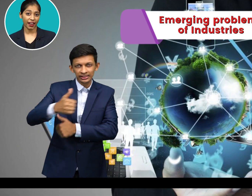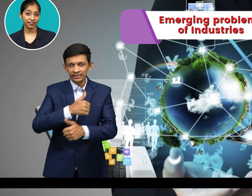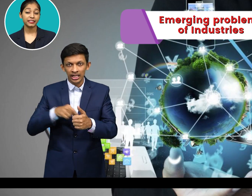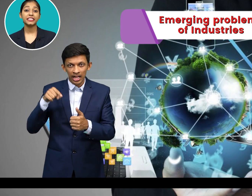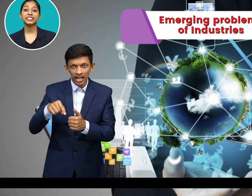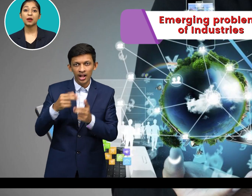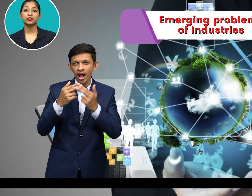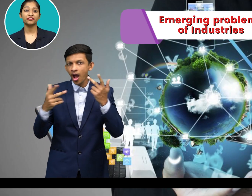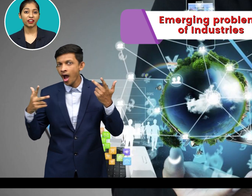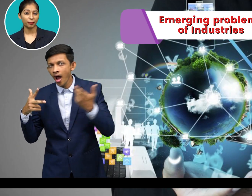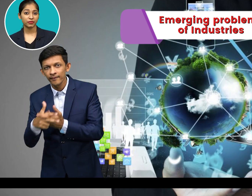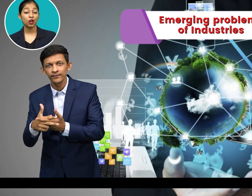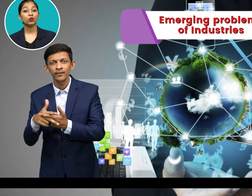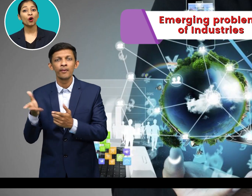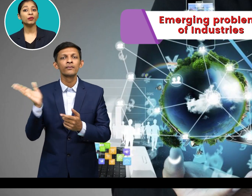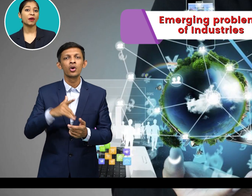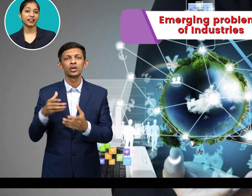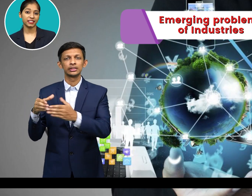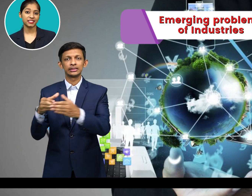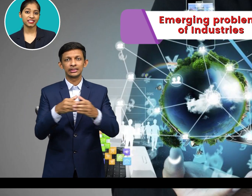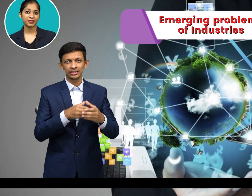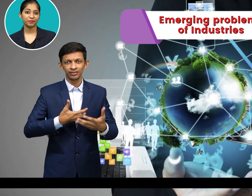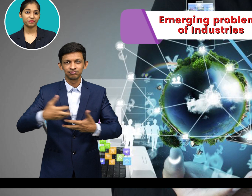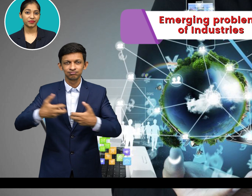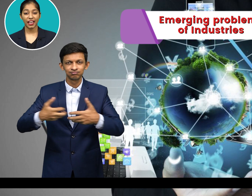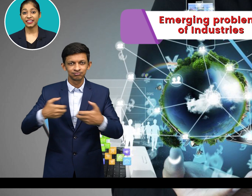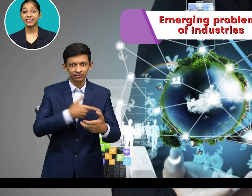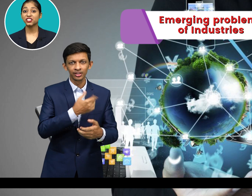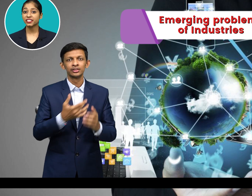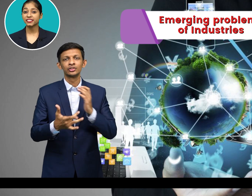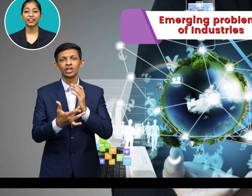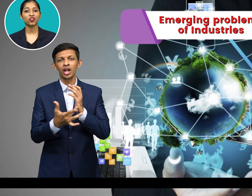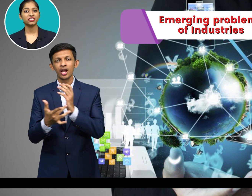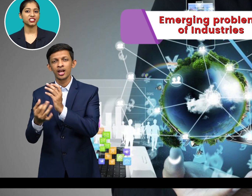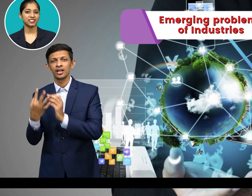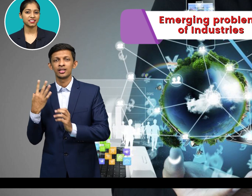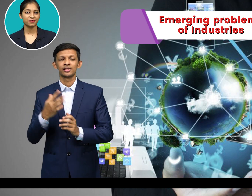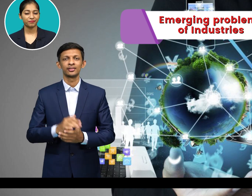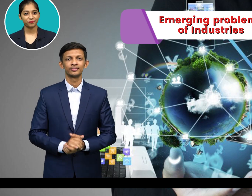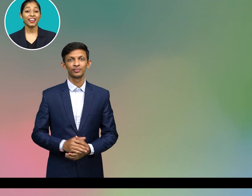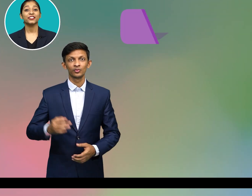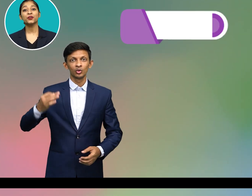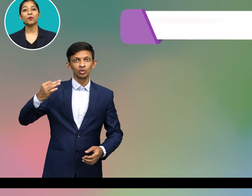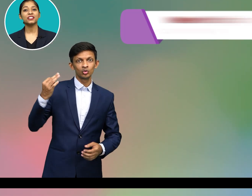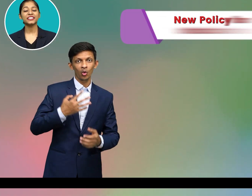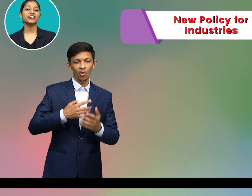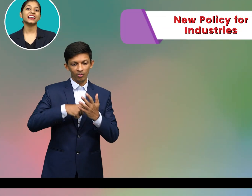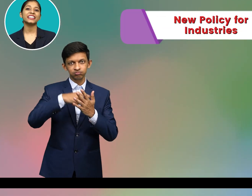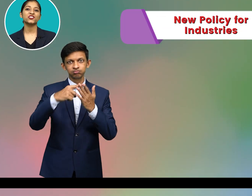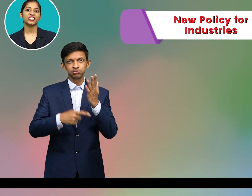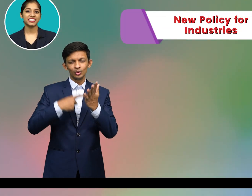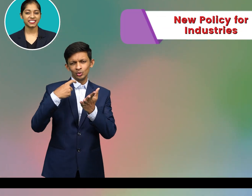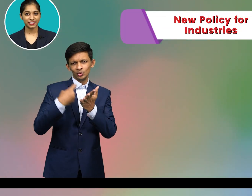Competition and disruption from global markets and digital technologies. New policy